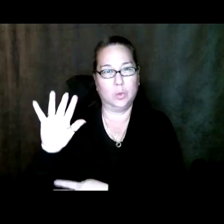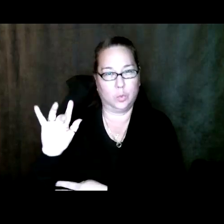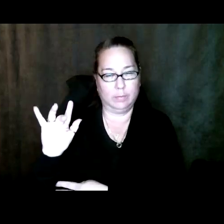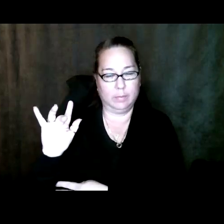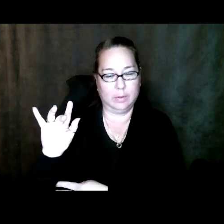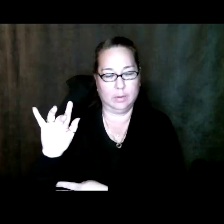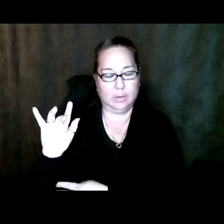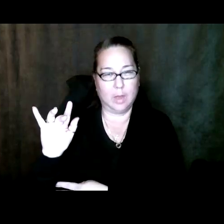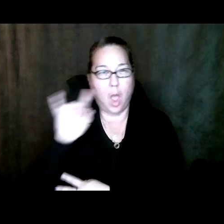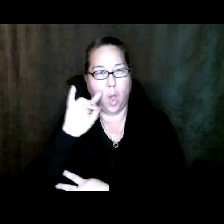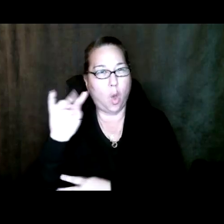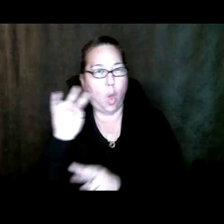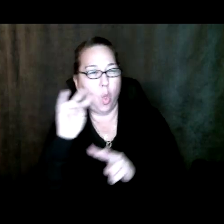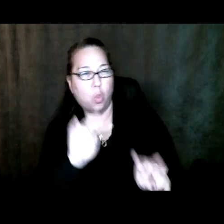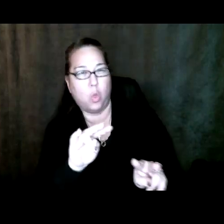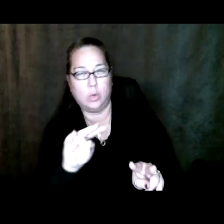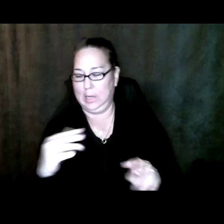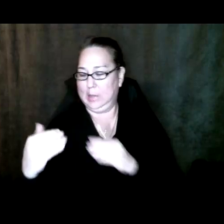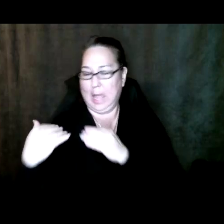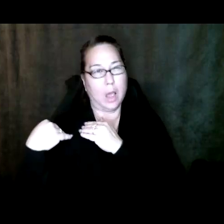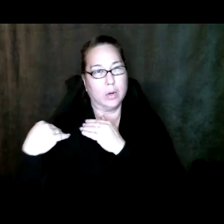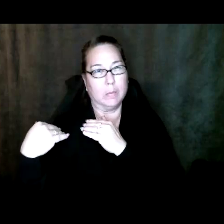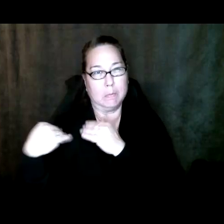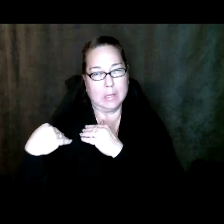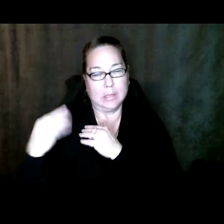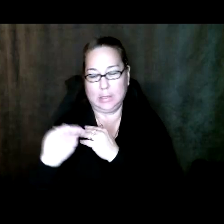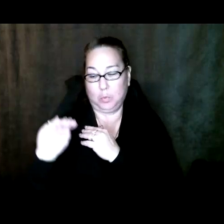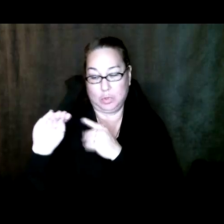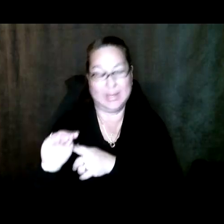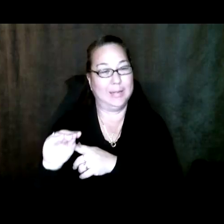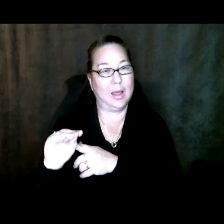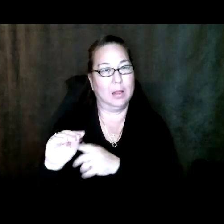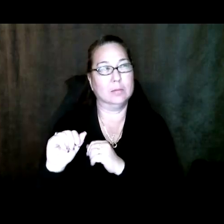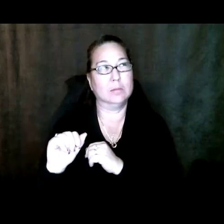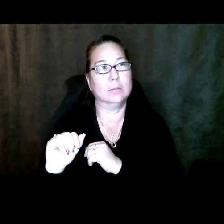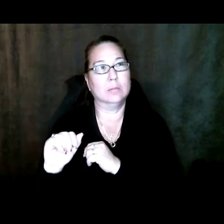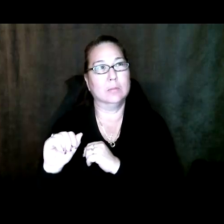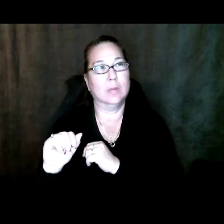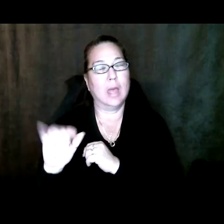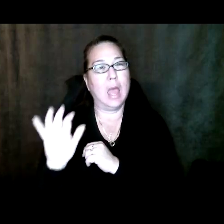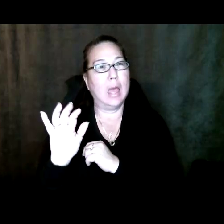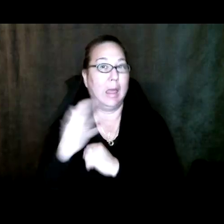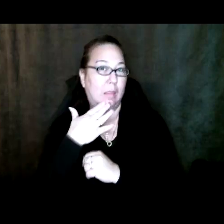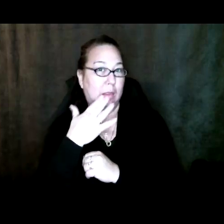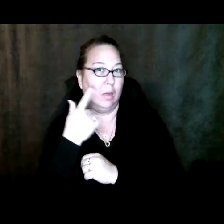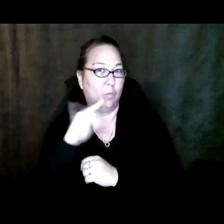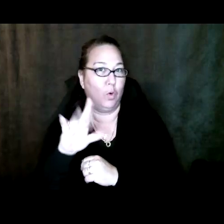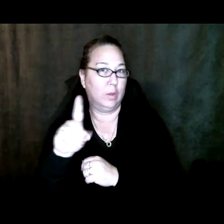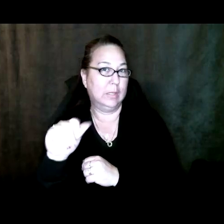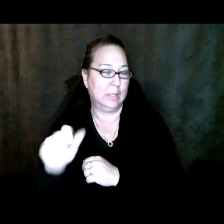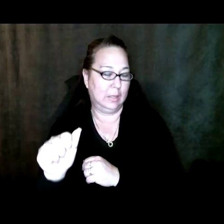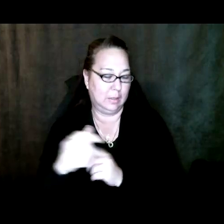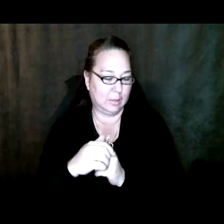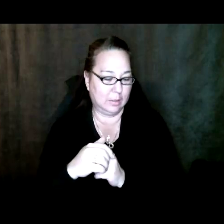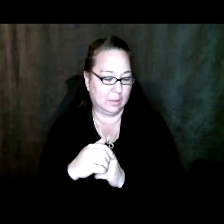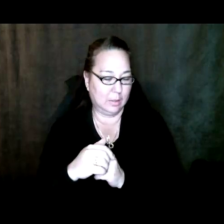Looking at the accountability percentile. So I thank you for the presentation and the data. I guess what I'm also, another way to